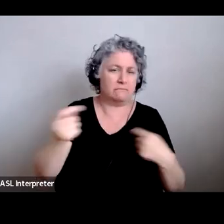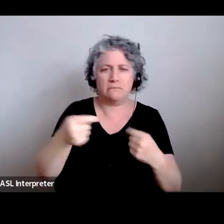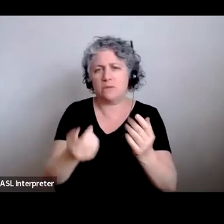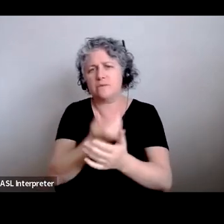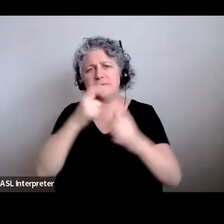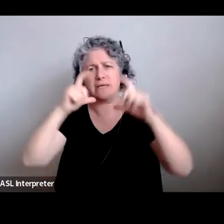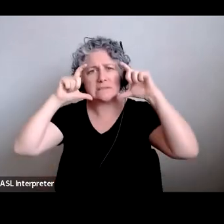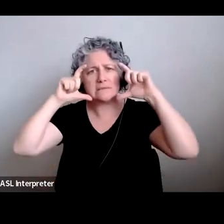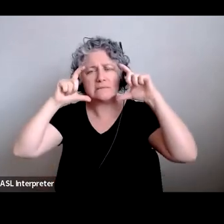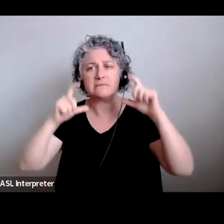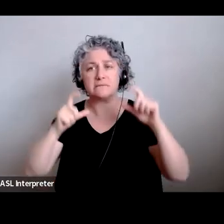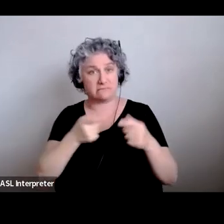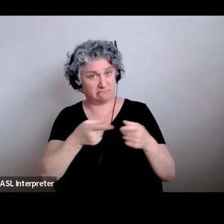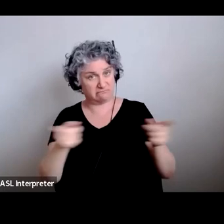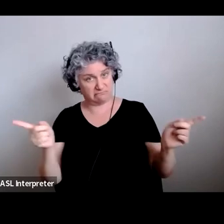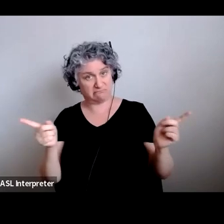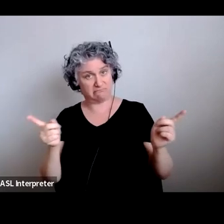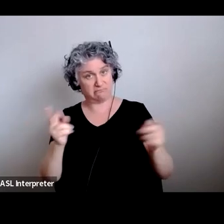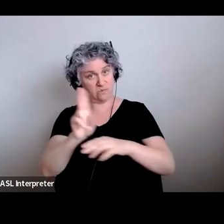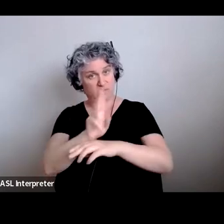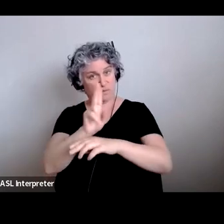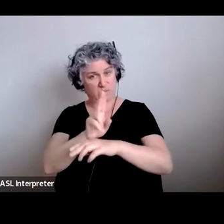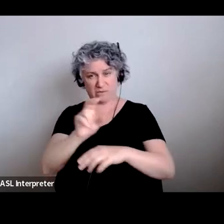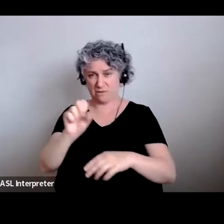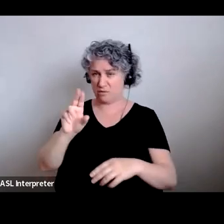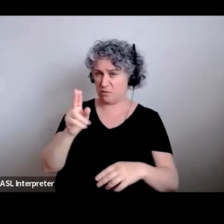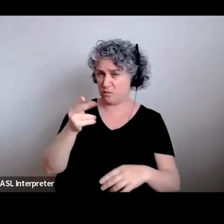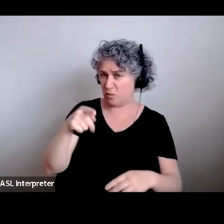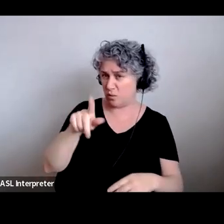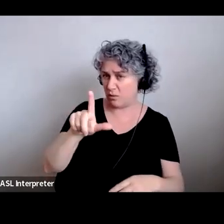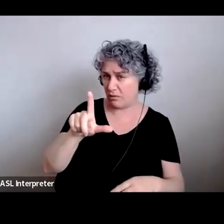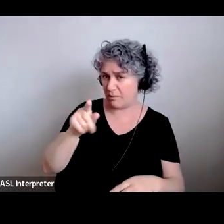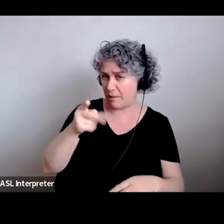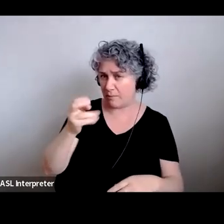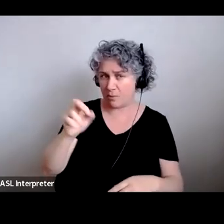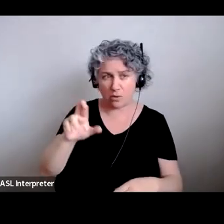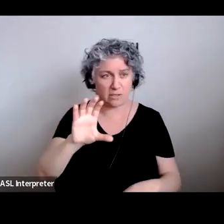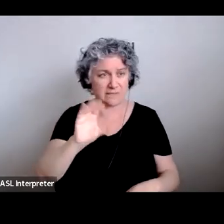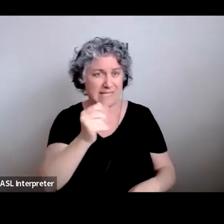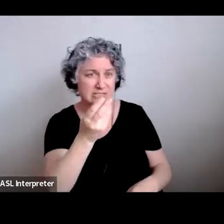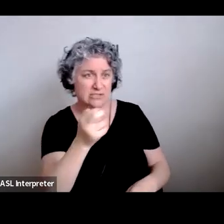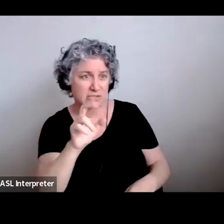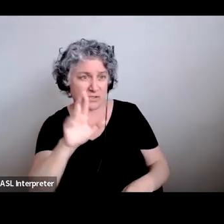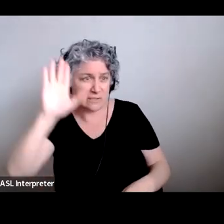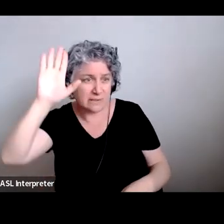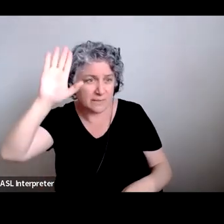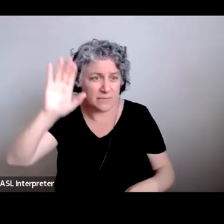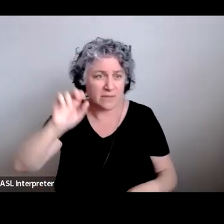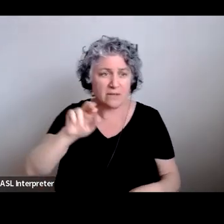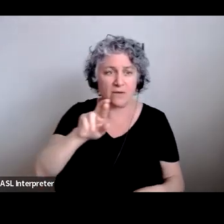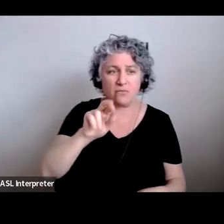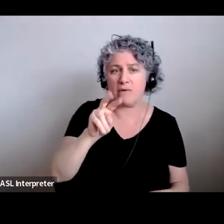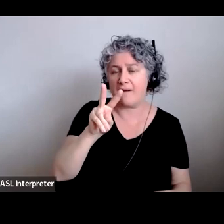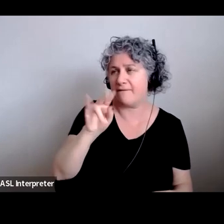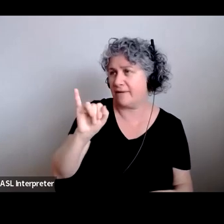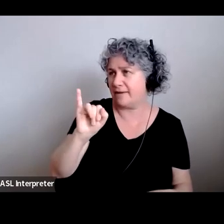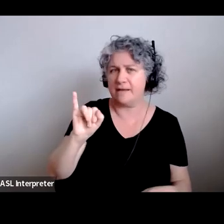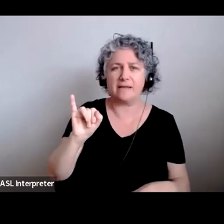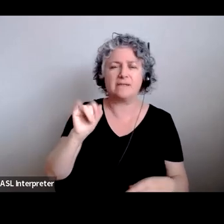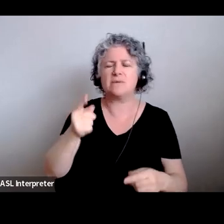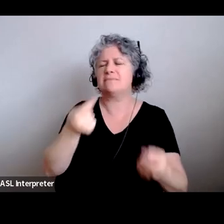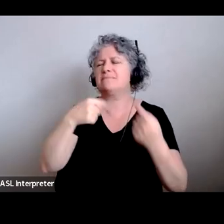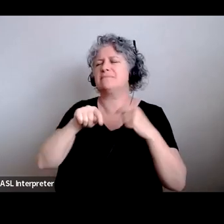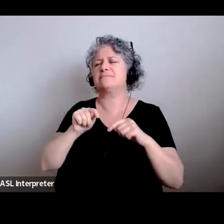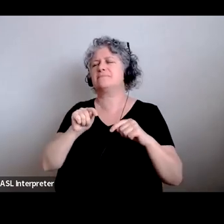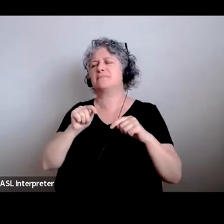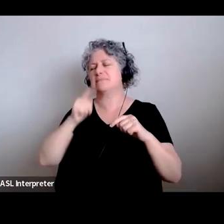Like, are you doing that at Soul Pepper or the Centaur? Can I actually, just before we go there, I just want to piggyback on the point. I